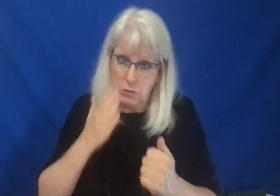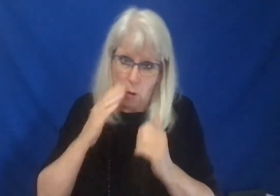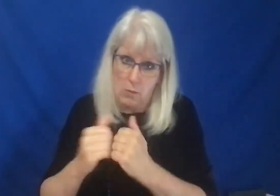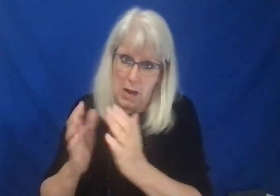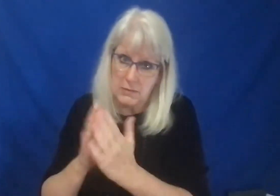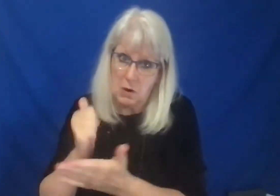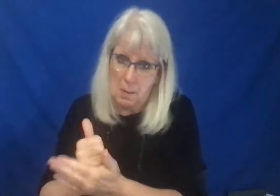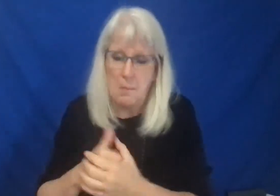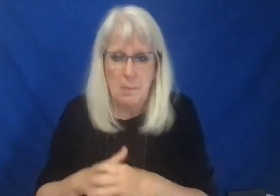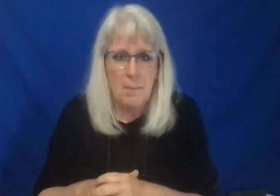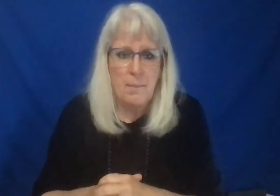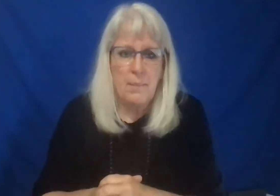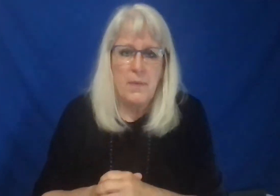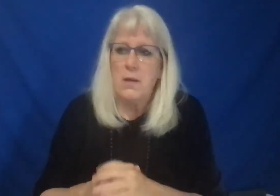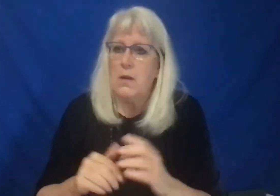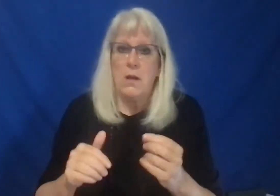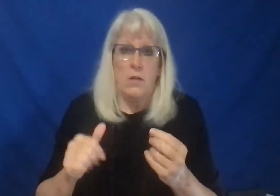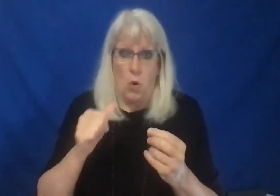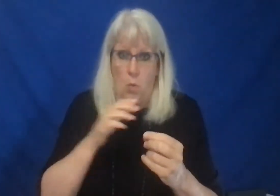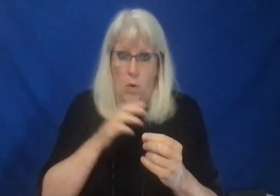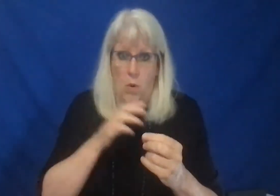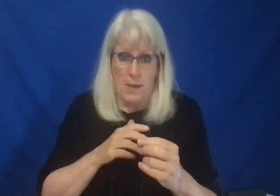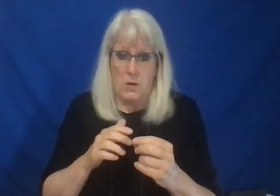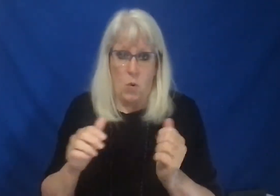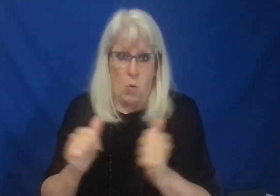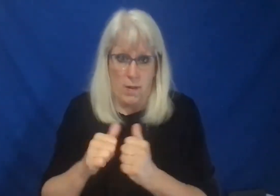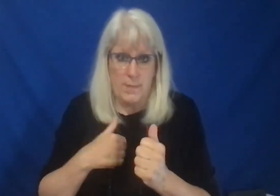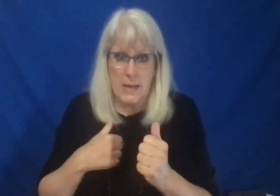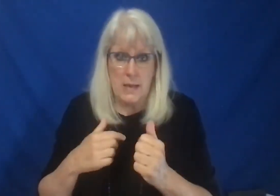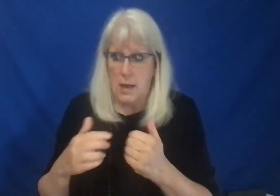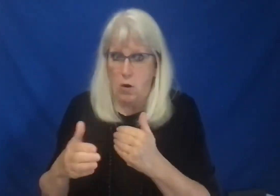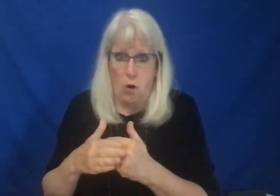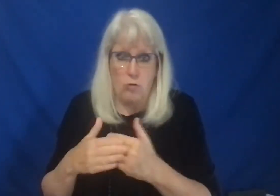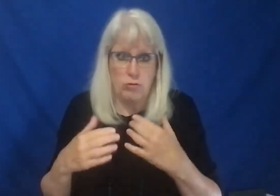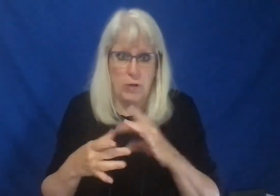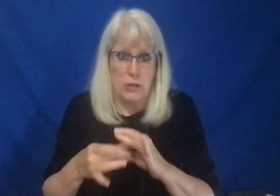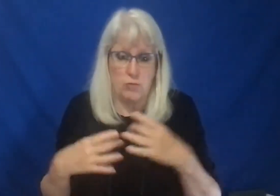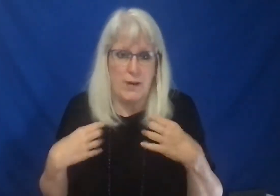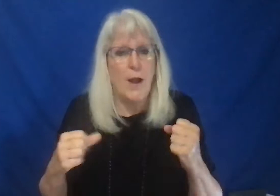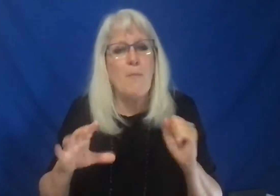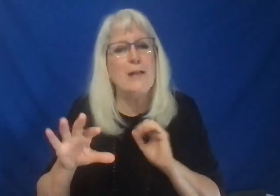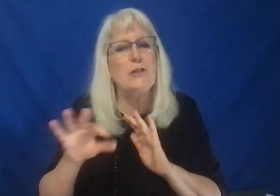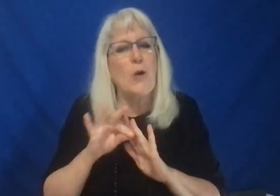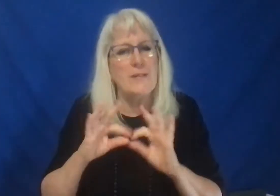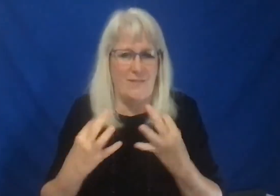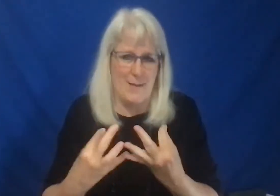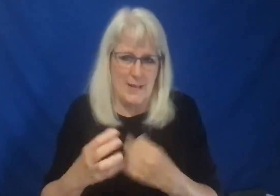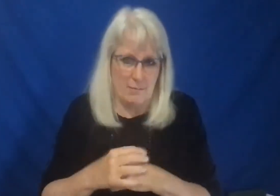I need the women with whom I walk in close recovery relationship, my chosen family. And I